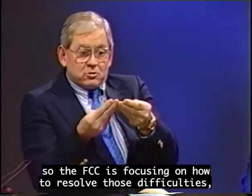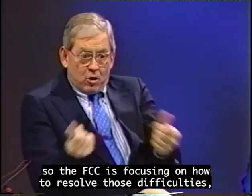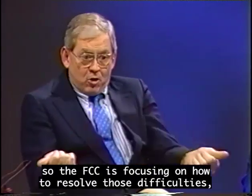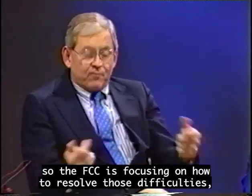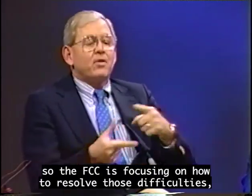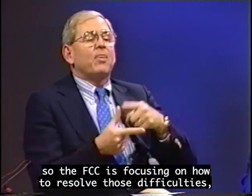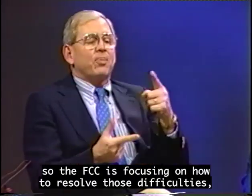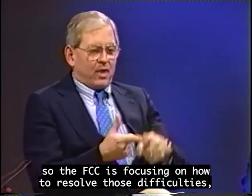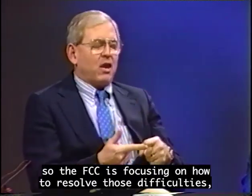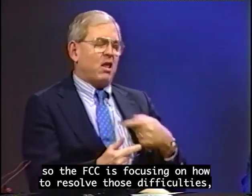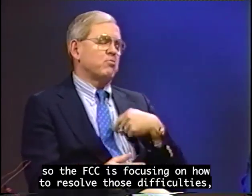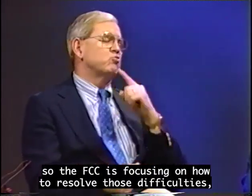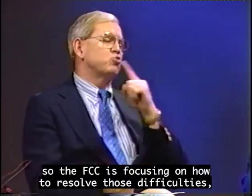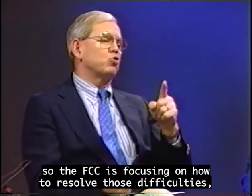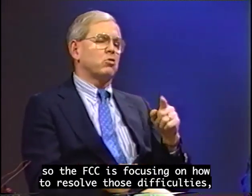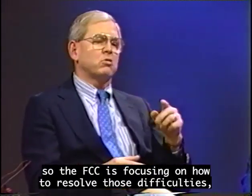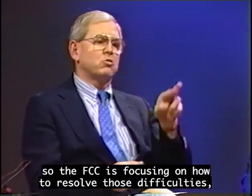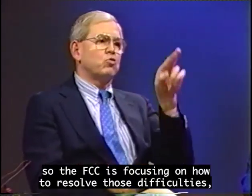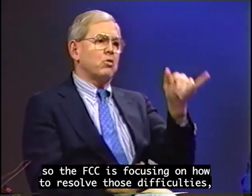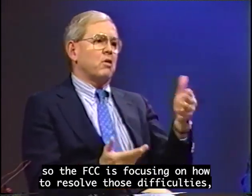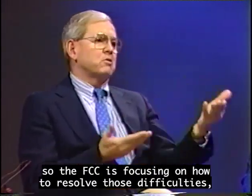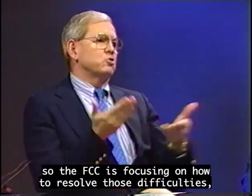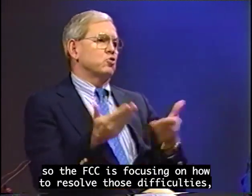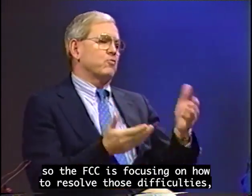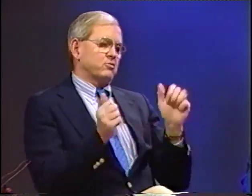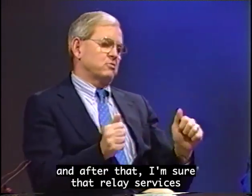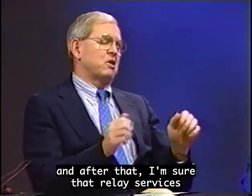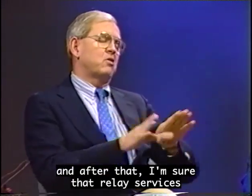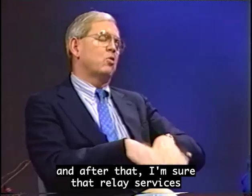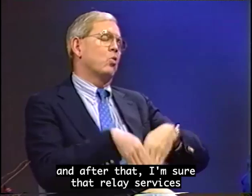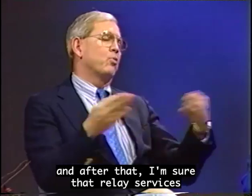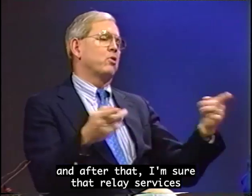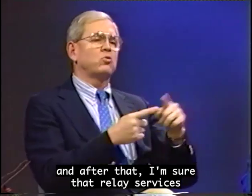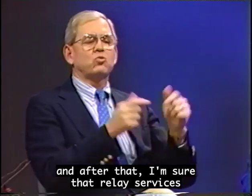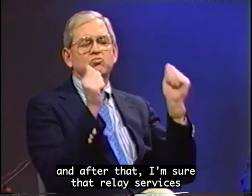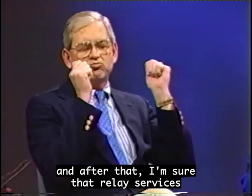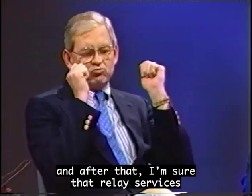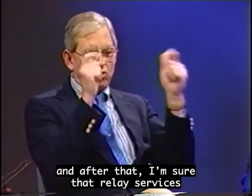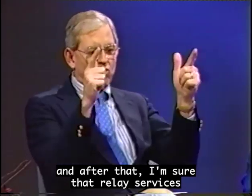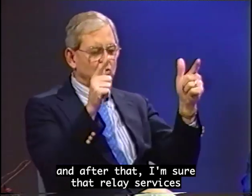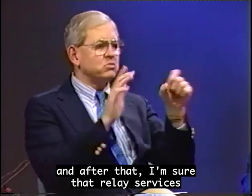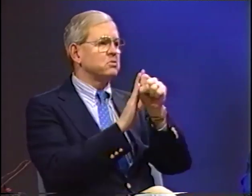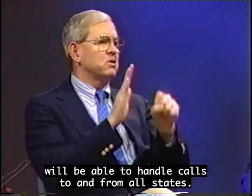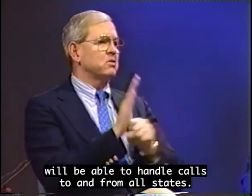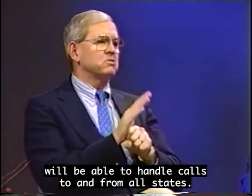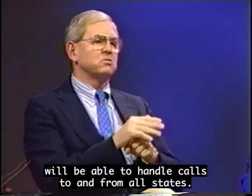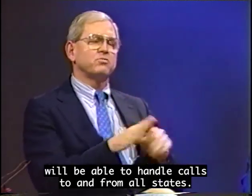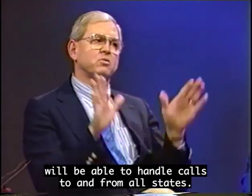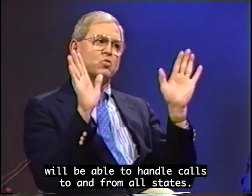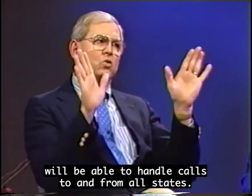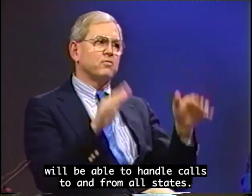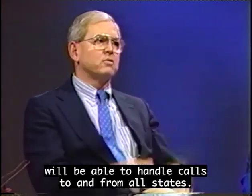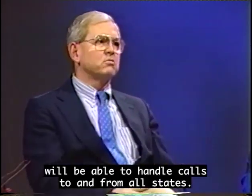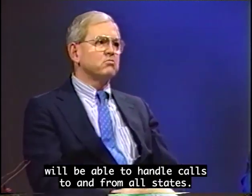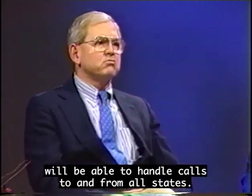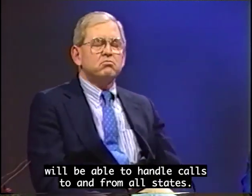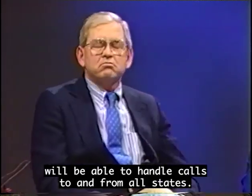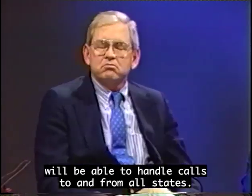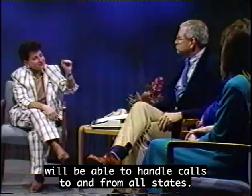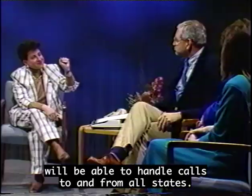is focusing on how to resolve those difficulties. And after that, I'm sure that relay services will be able to handle calls to and from all